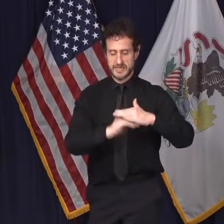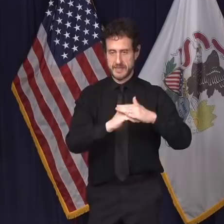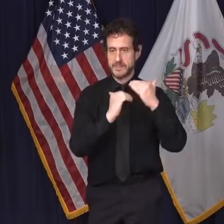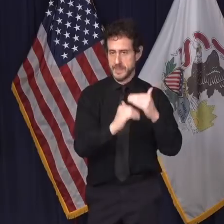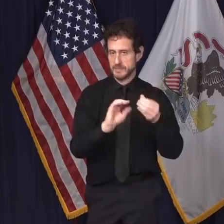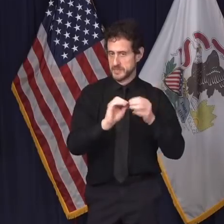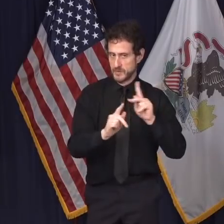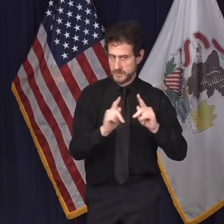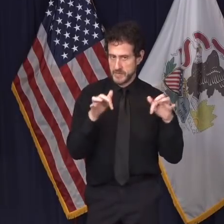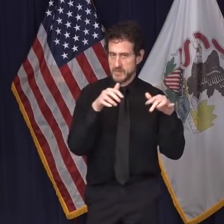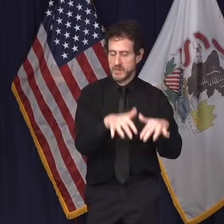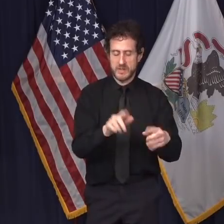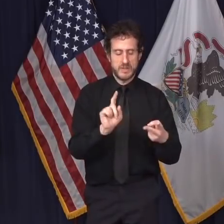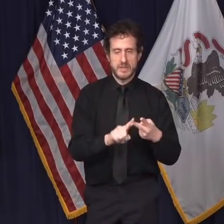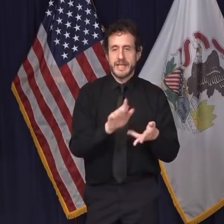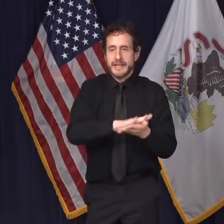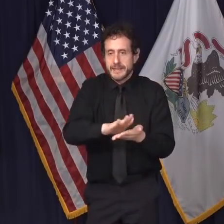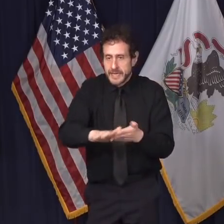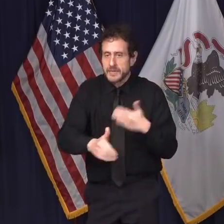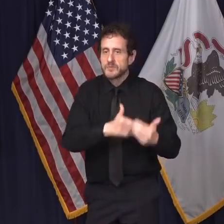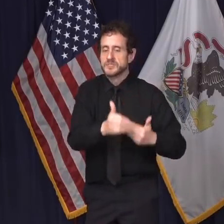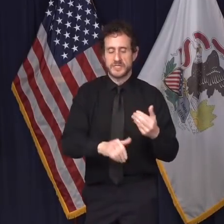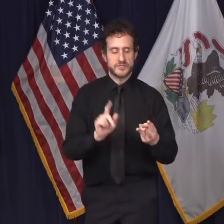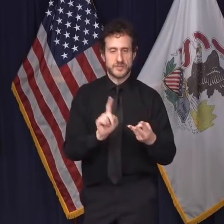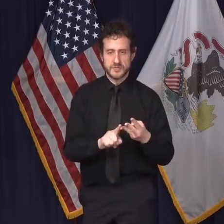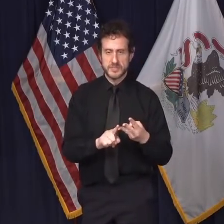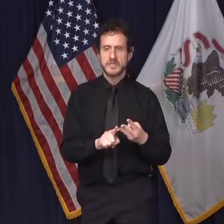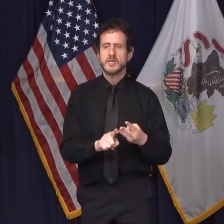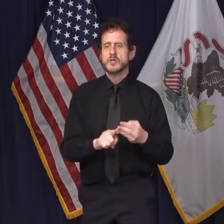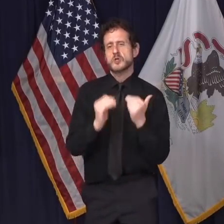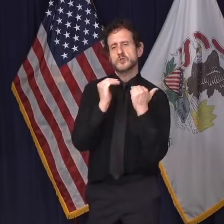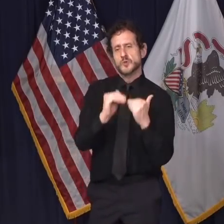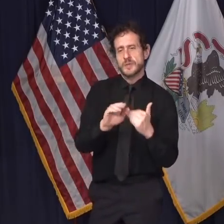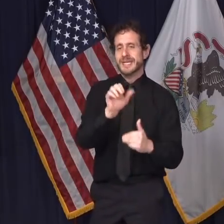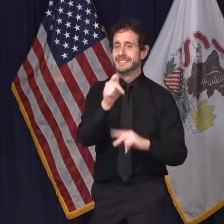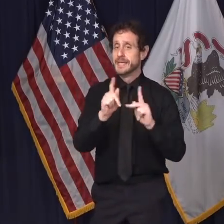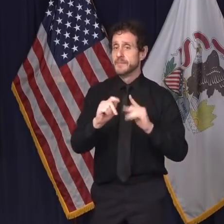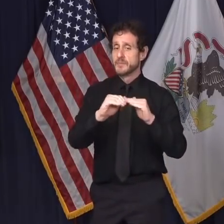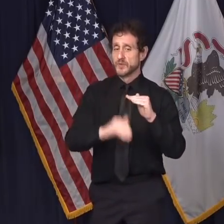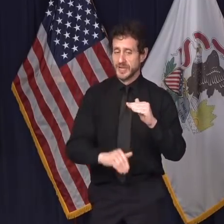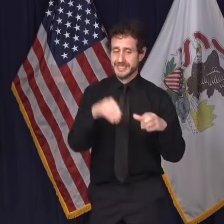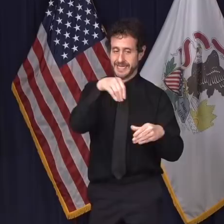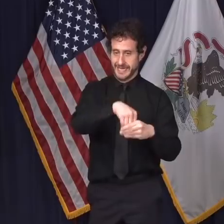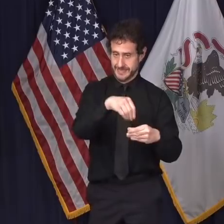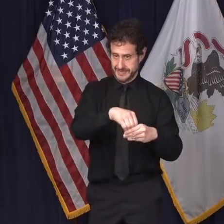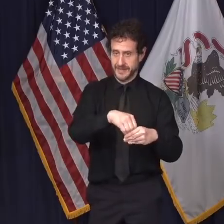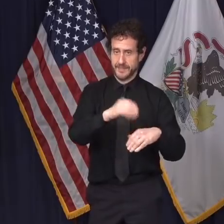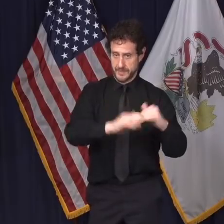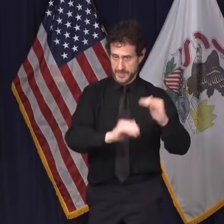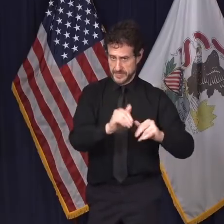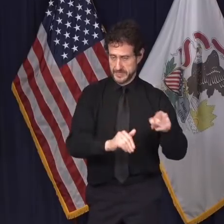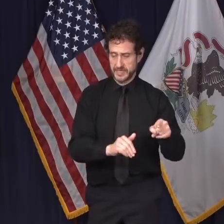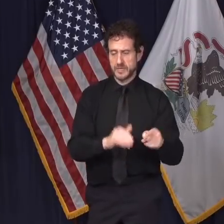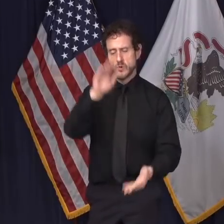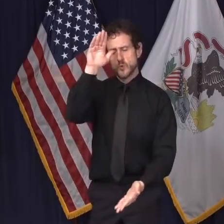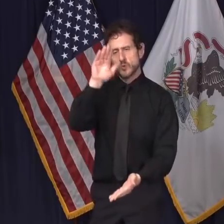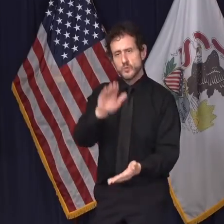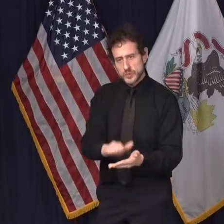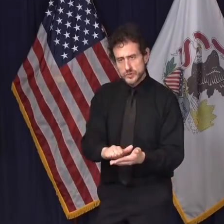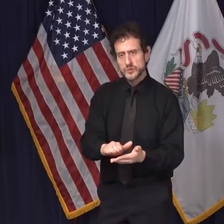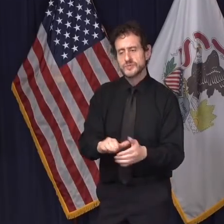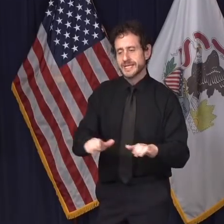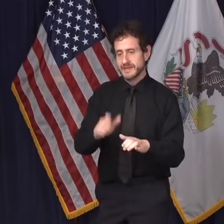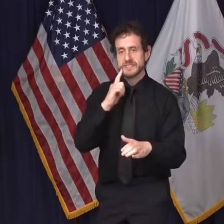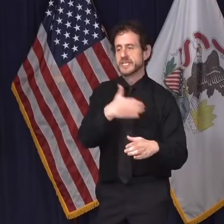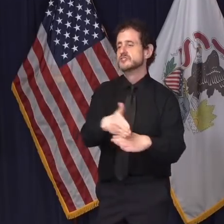cleaning protocols, indoor gatherings of 10 persons or less, a reduction of activities like sharing